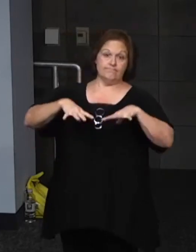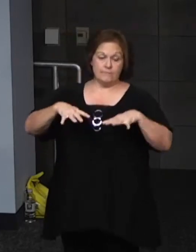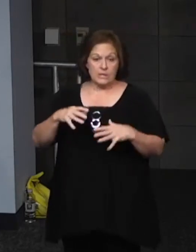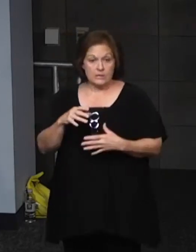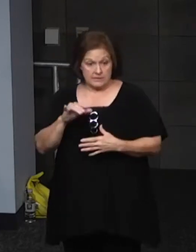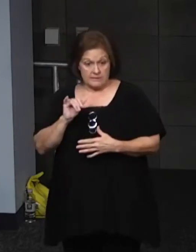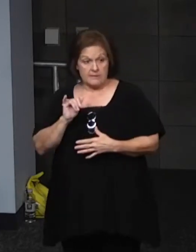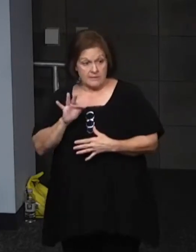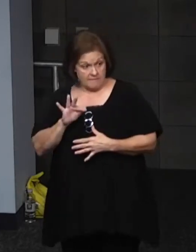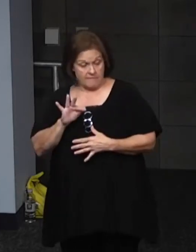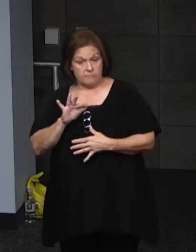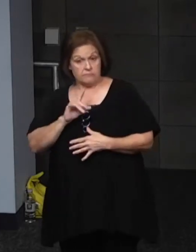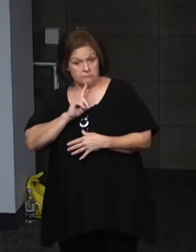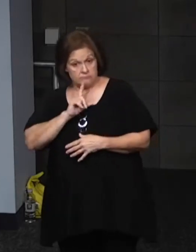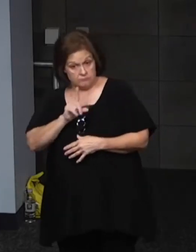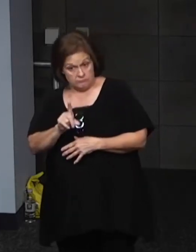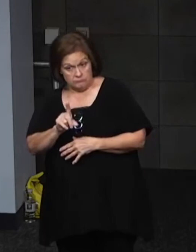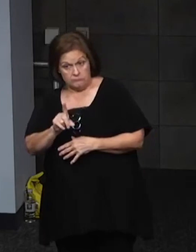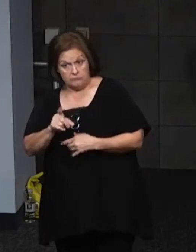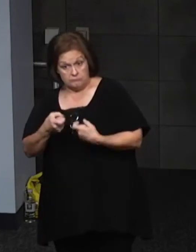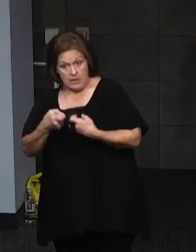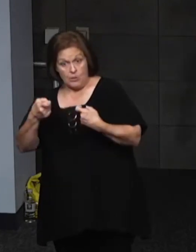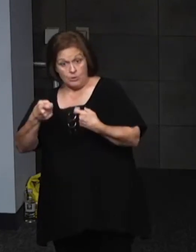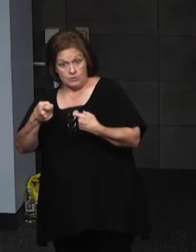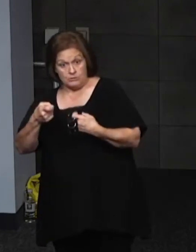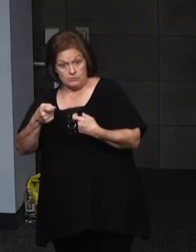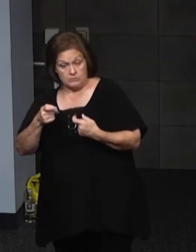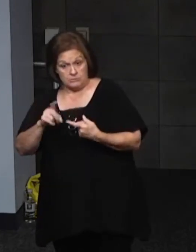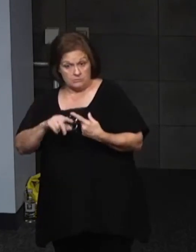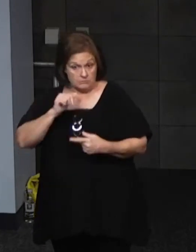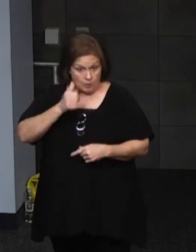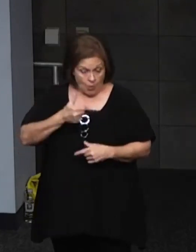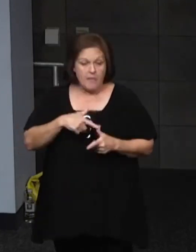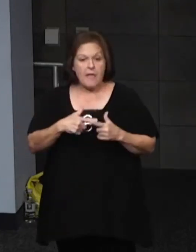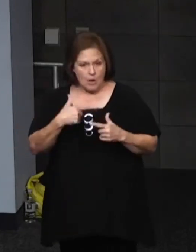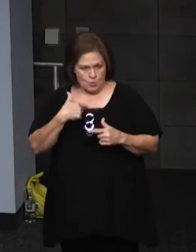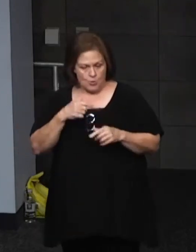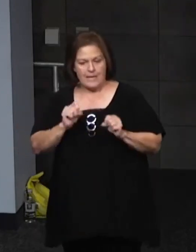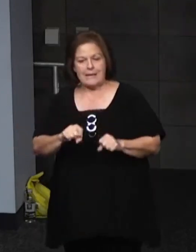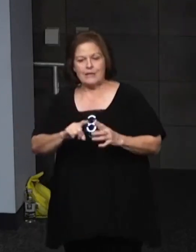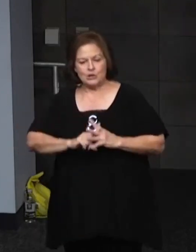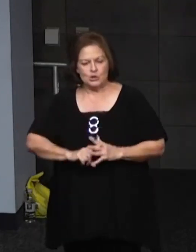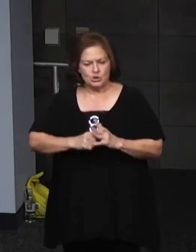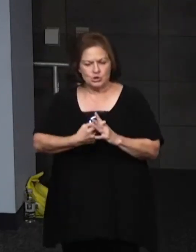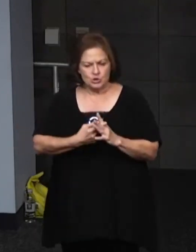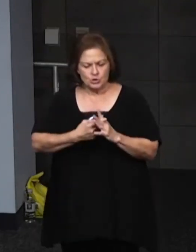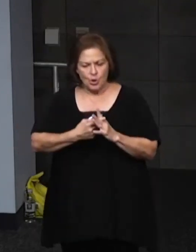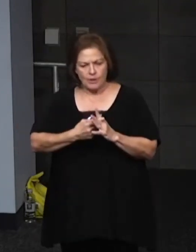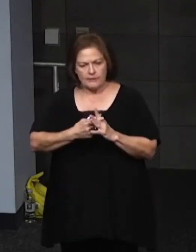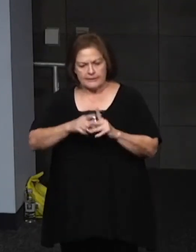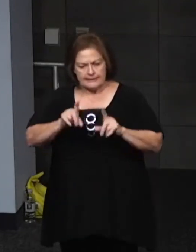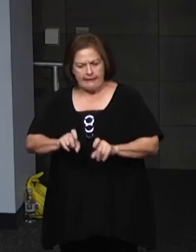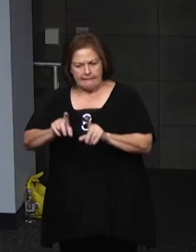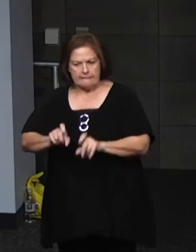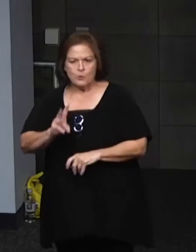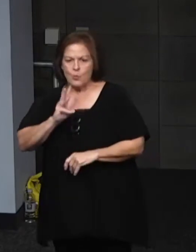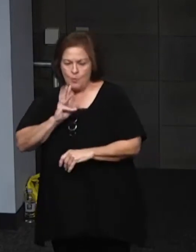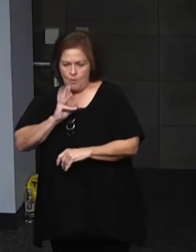power holds through tomorrow, Sunday, we will then begin the process of starting to take samples on the West Bank of our